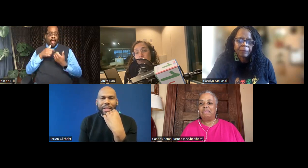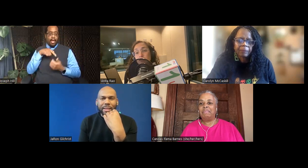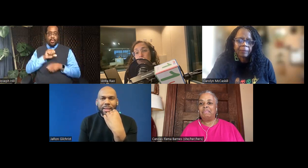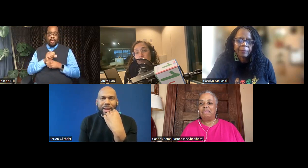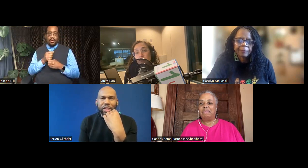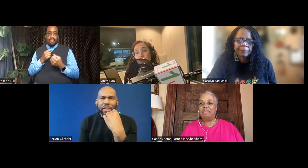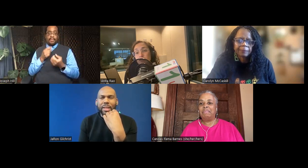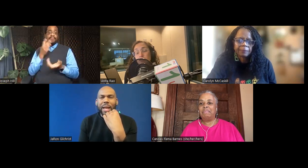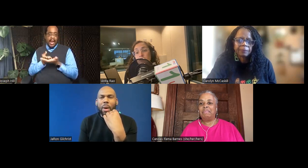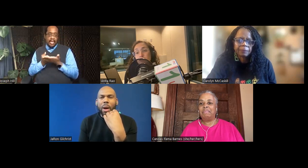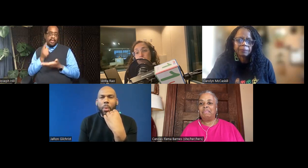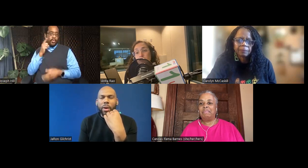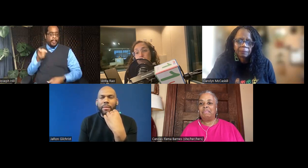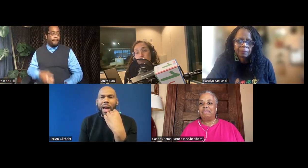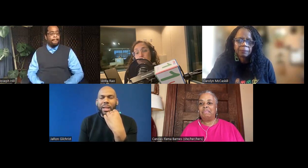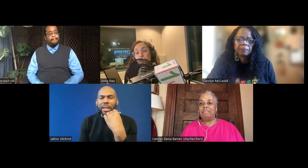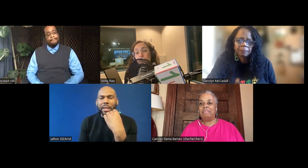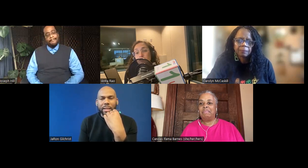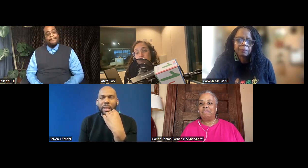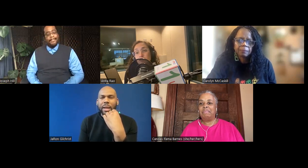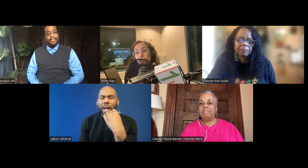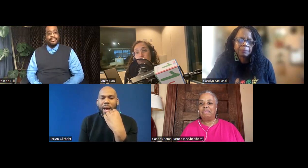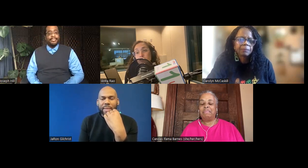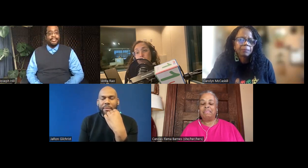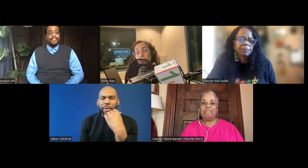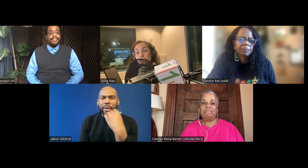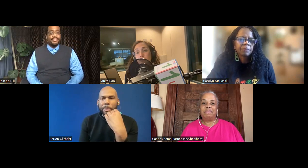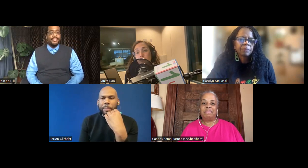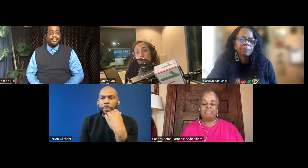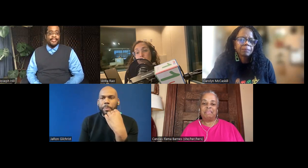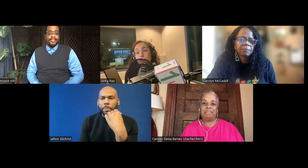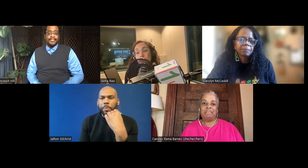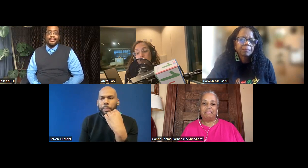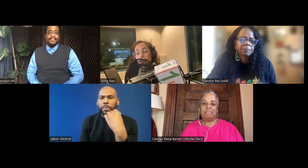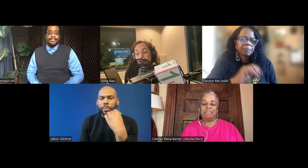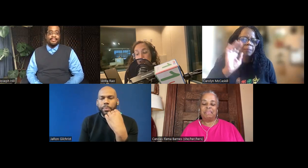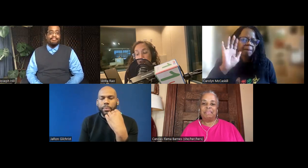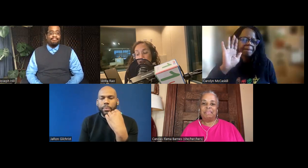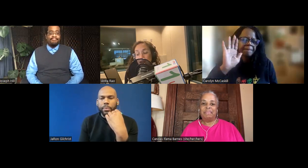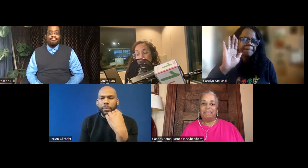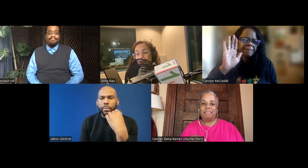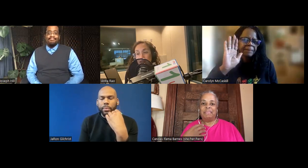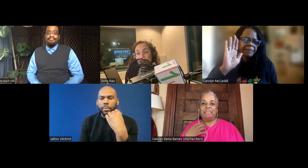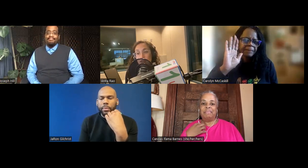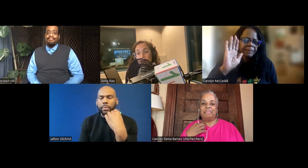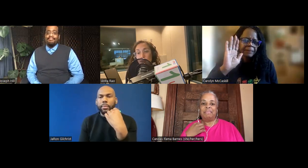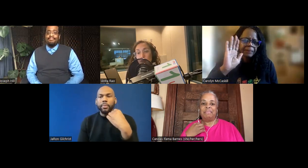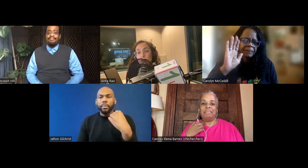these discussions and how our work validated a lot of that for them. I'd love to talk about